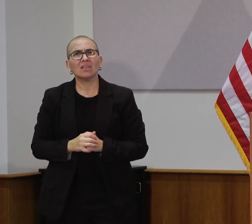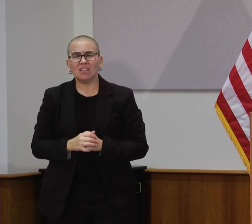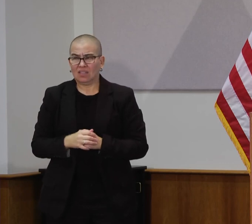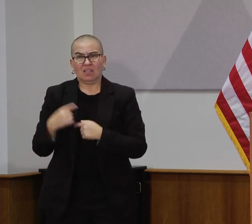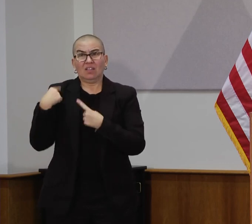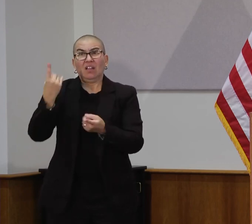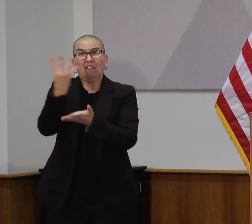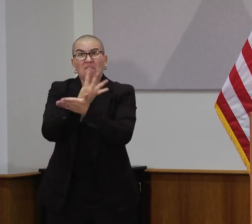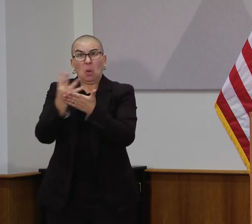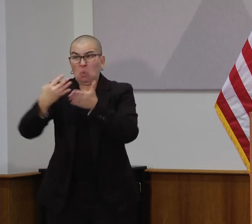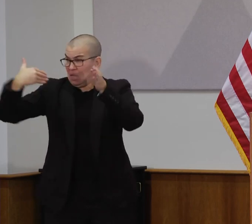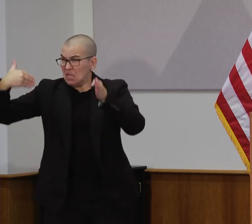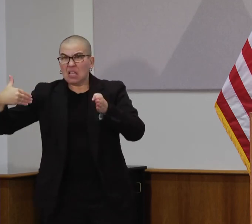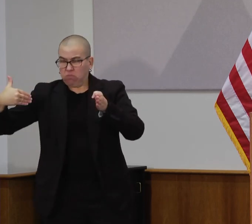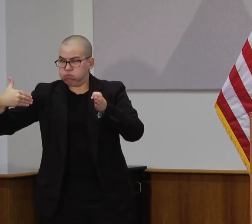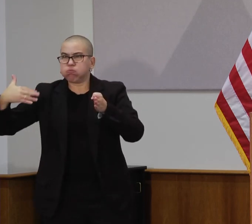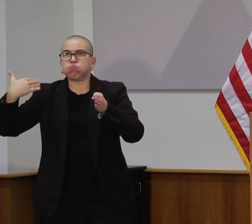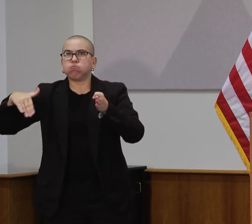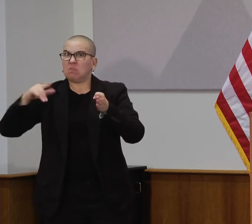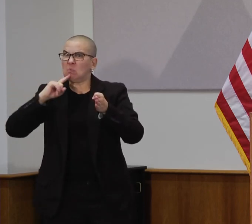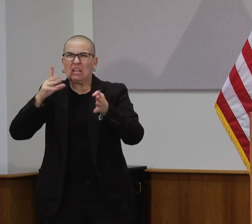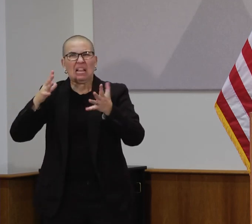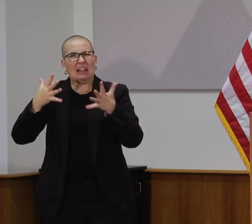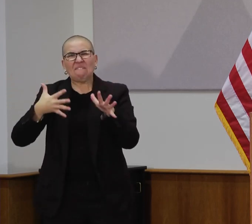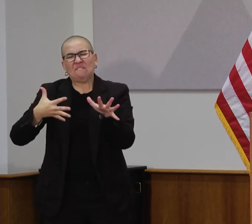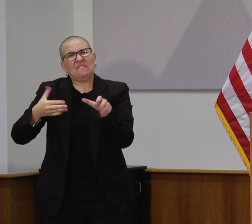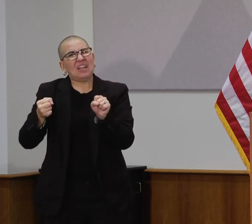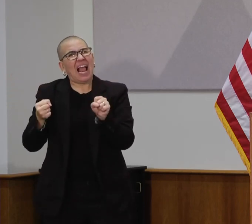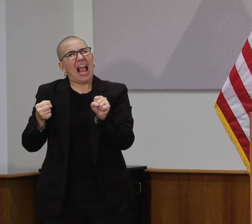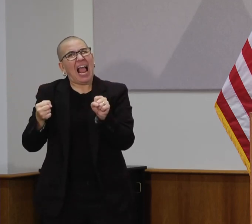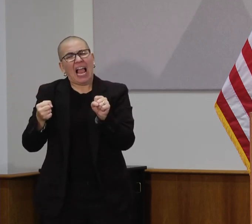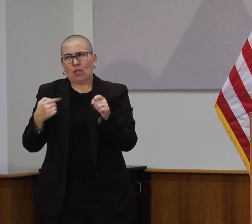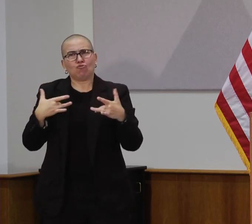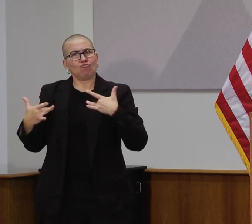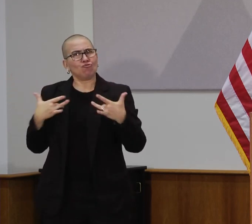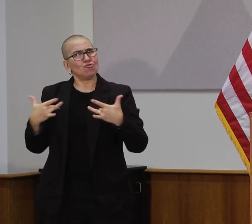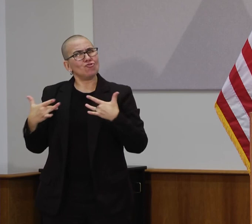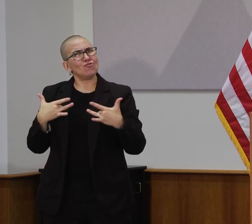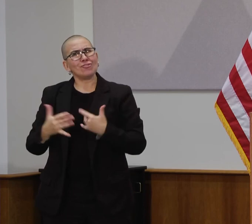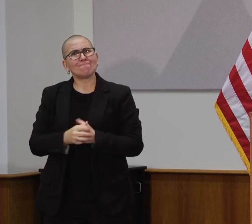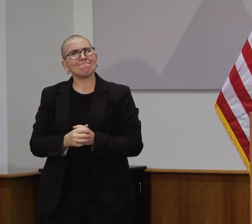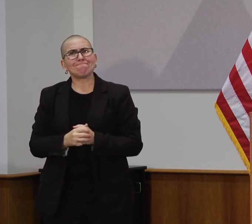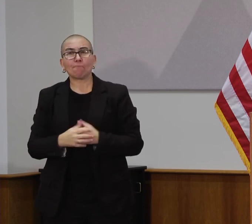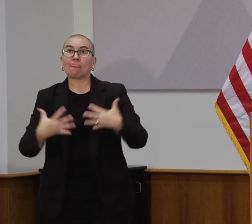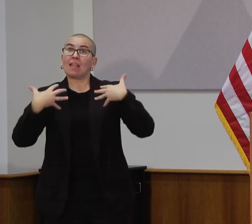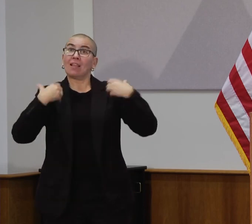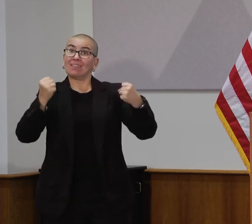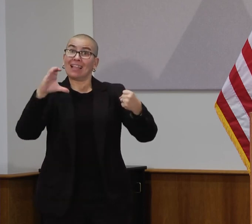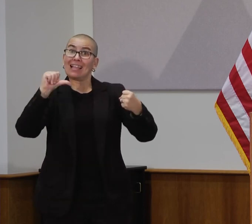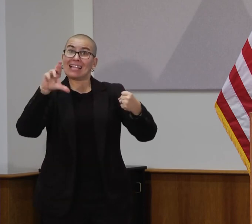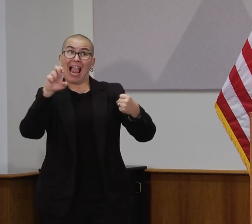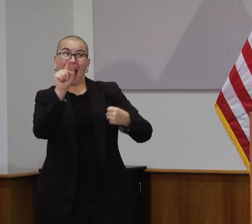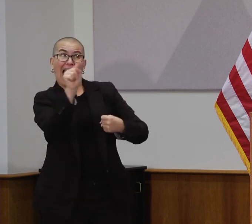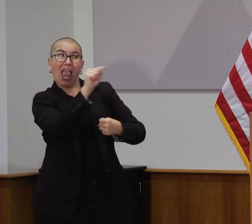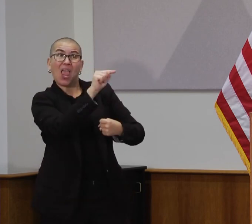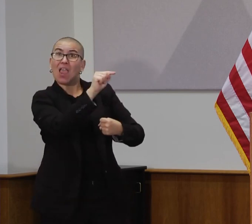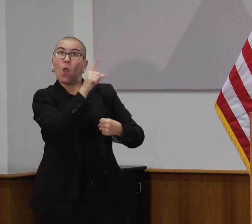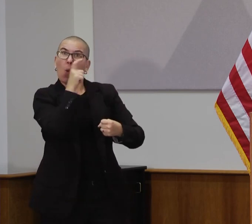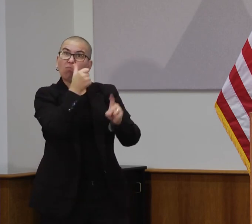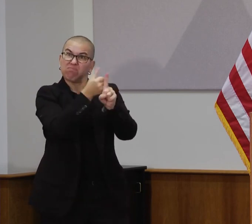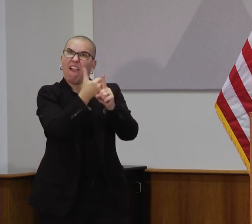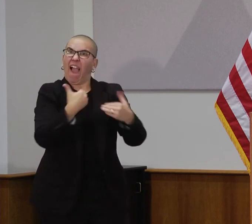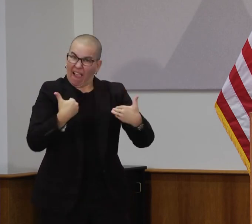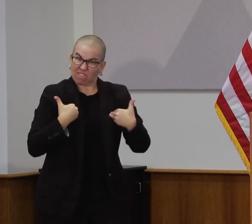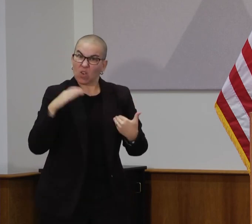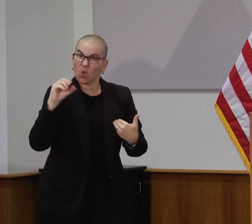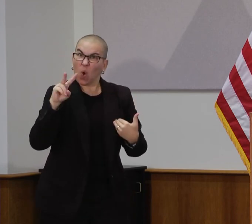weeks. And we've talked about the fact that it's not just that so many healthcare workers themselves have COVID, it's those that are quarantined